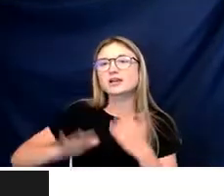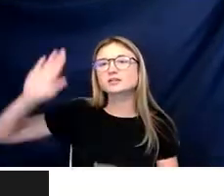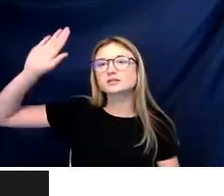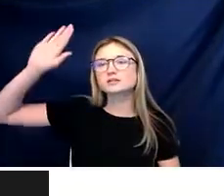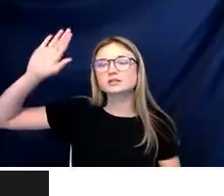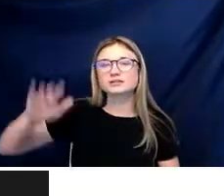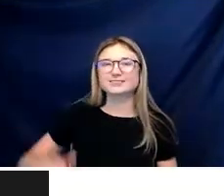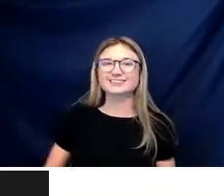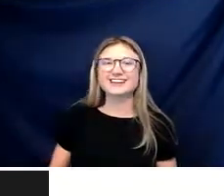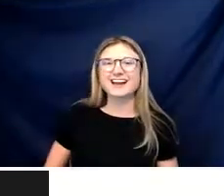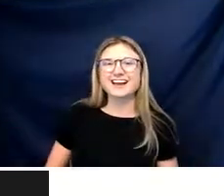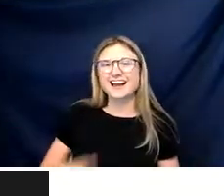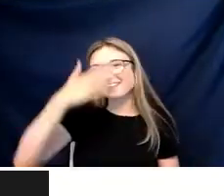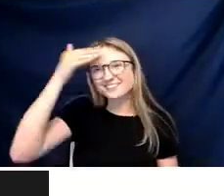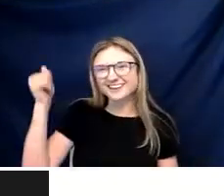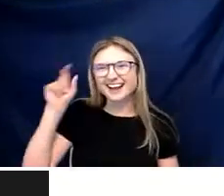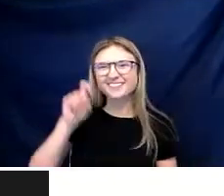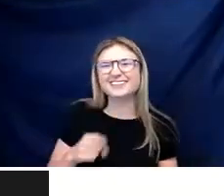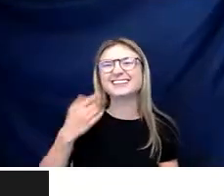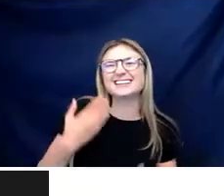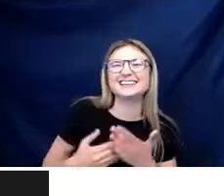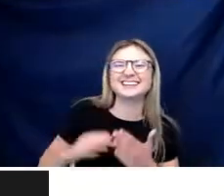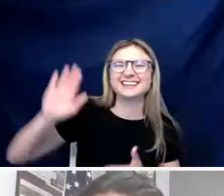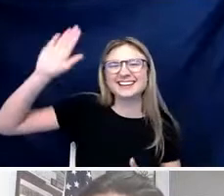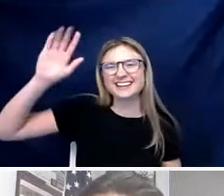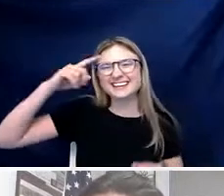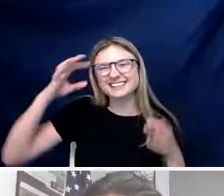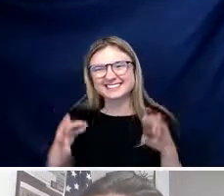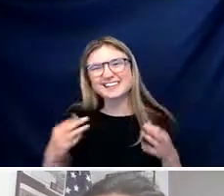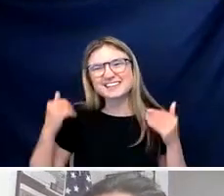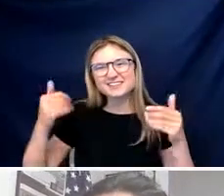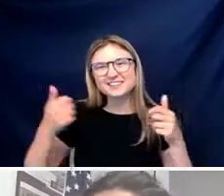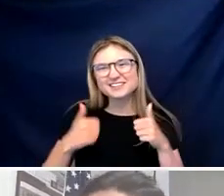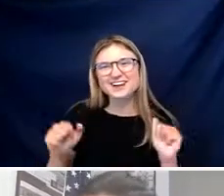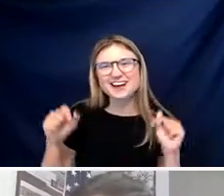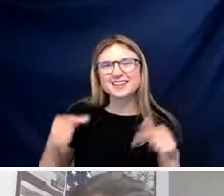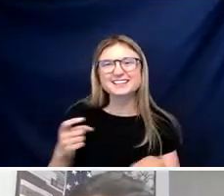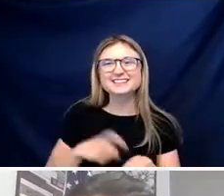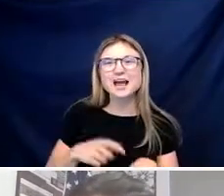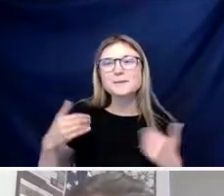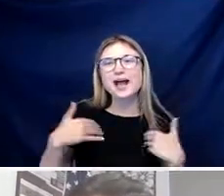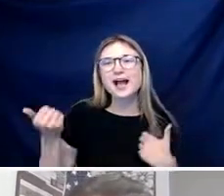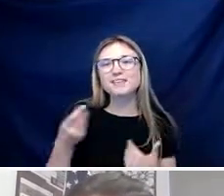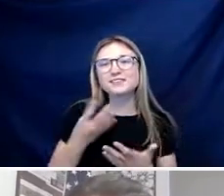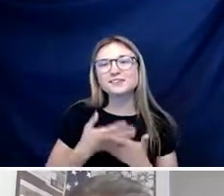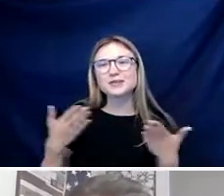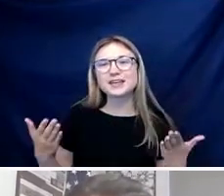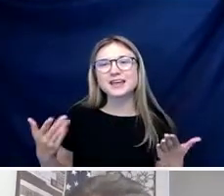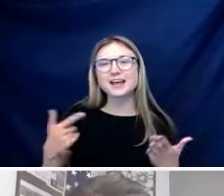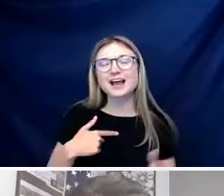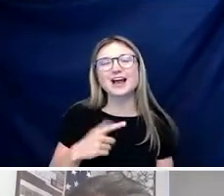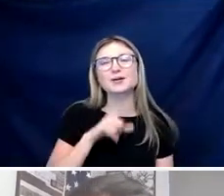Forgot we were supposed to raise our hands, so I decided to try it this time. I have a few things. I really